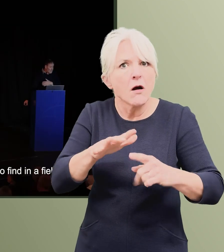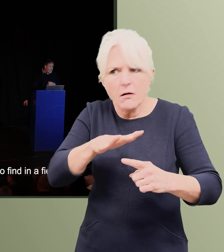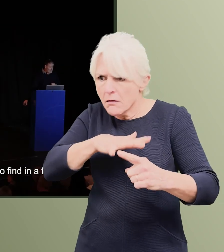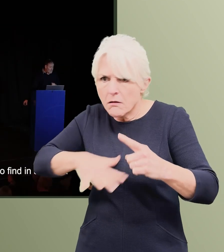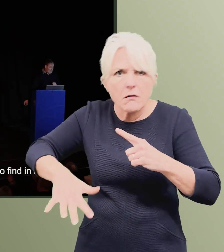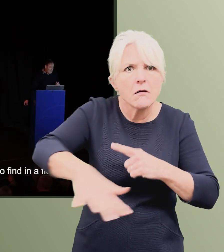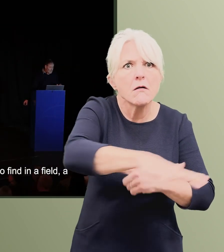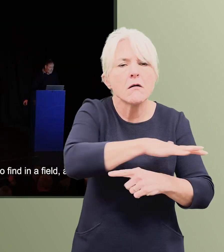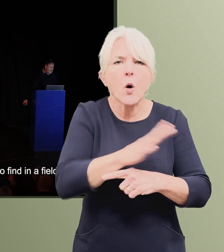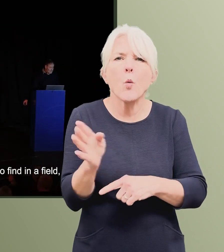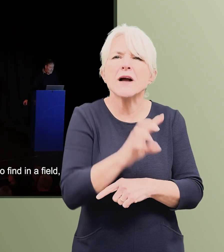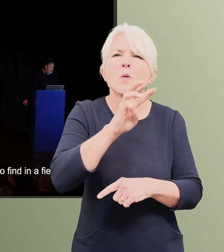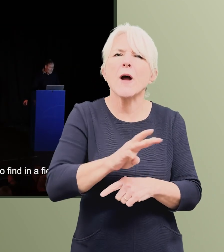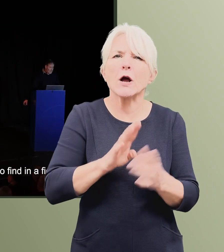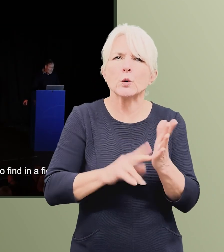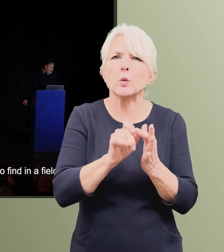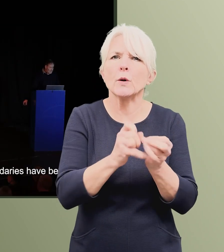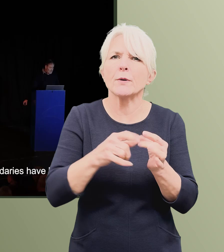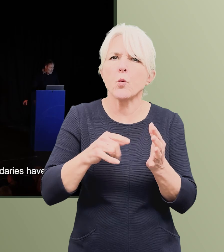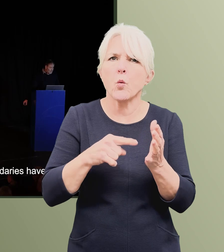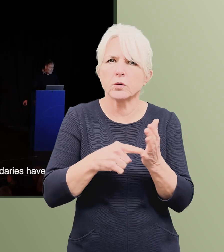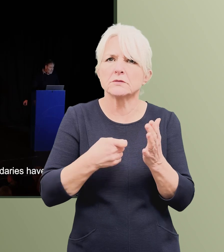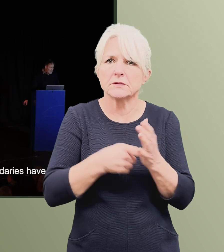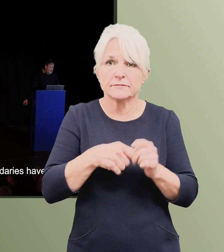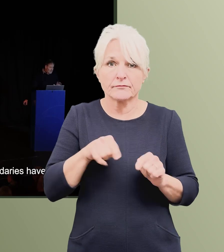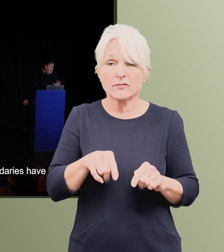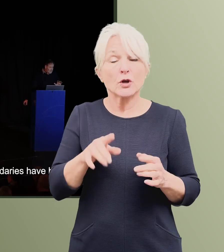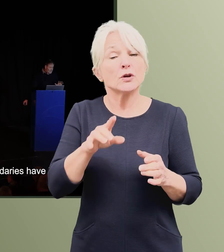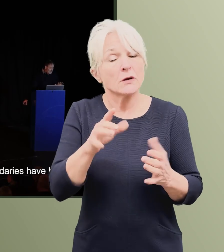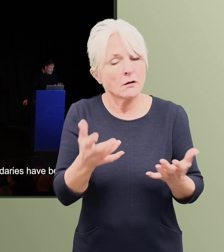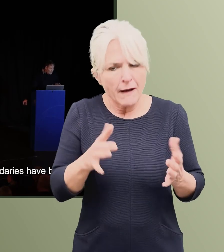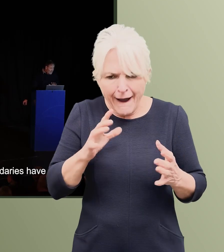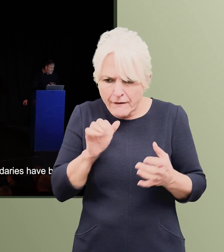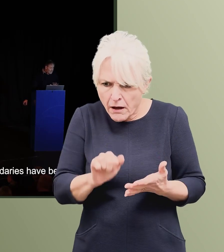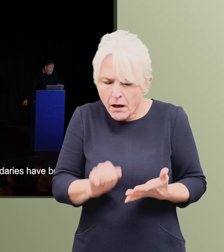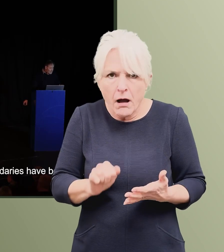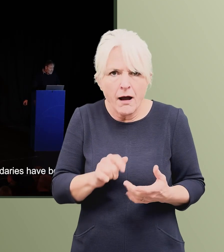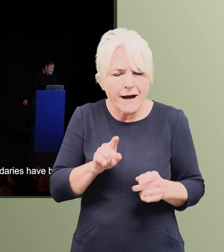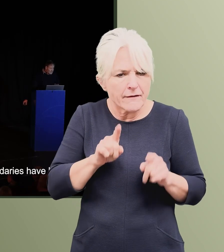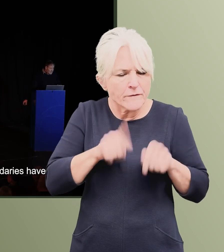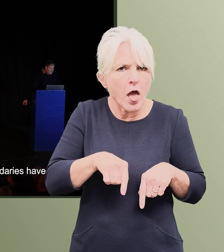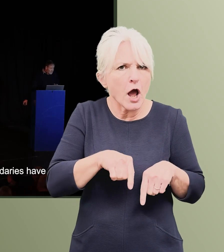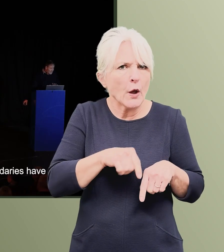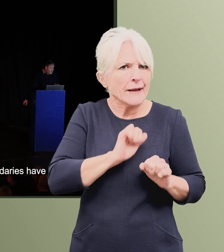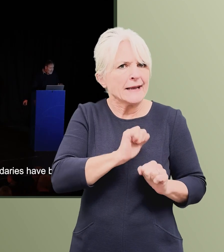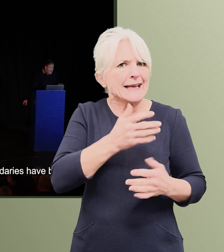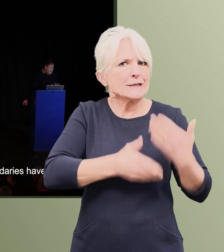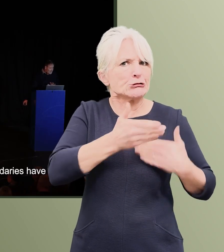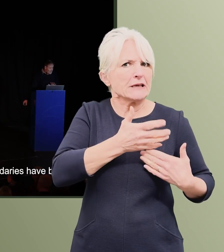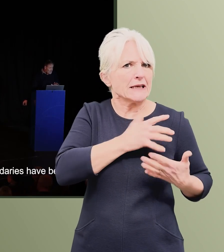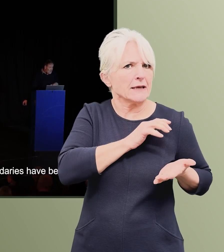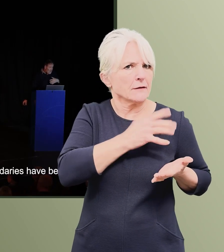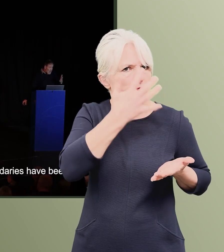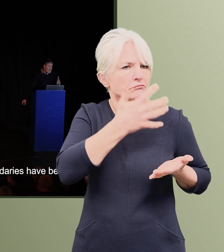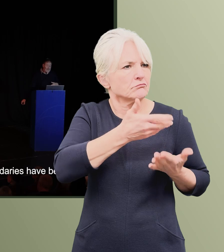the normal field of around Newport. So it's nearly all the hedge or the original field boundaries have